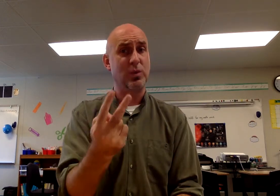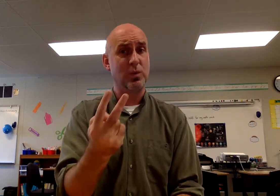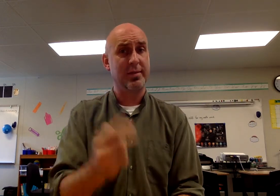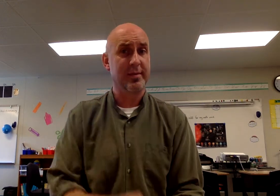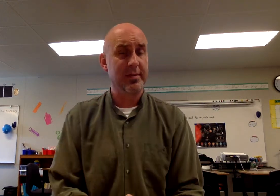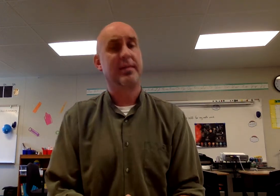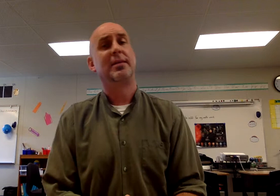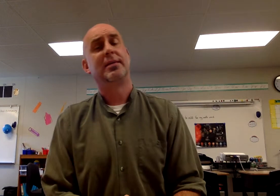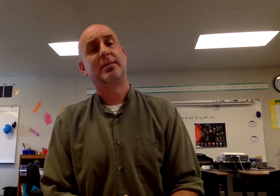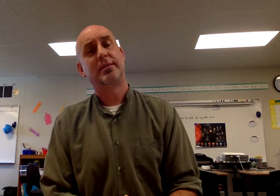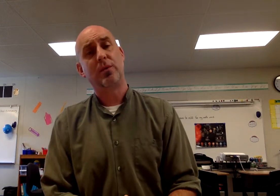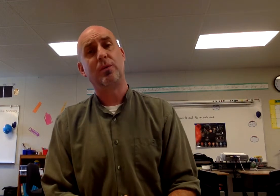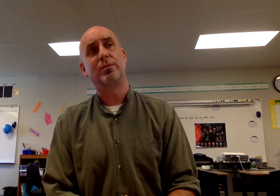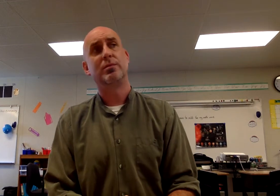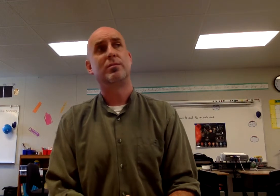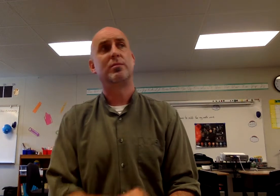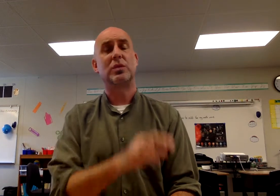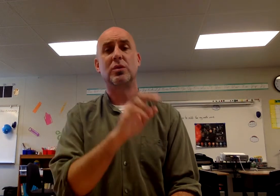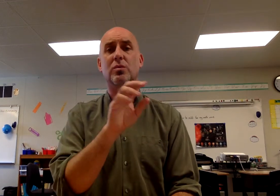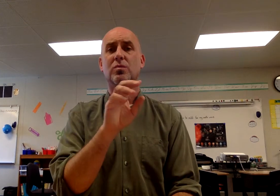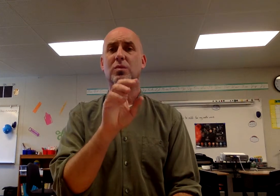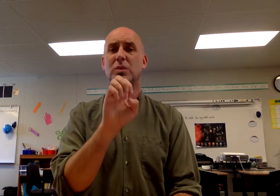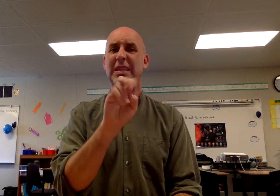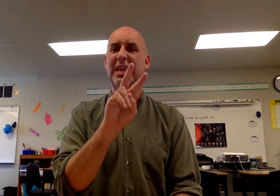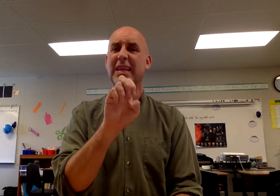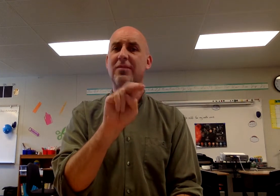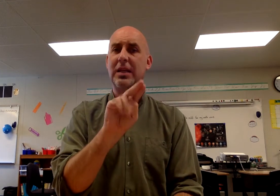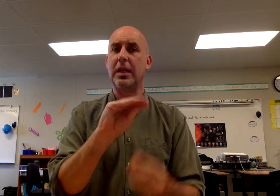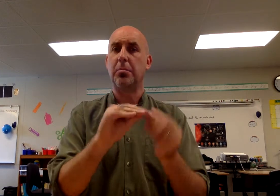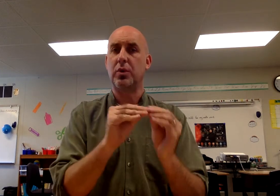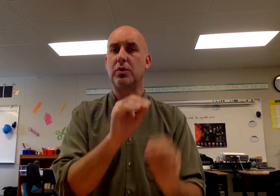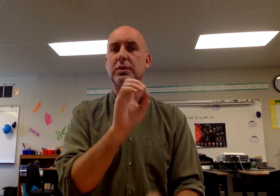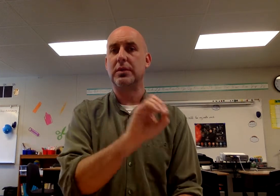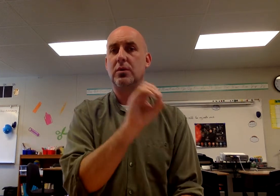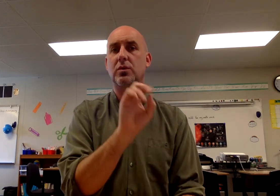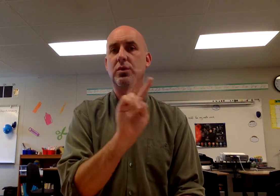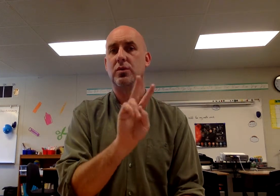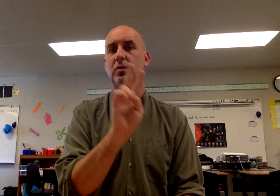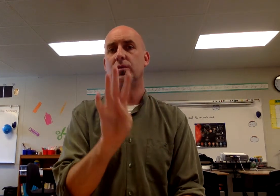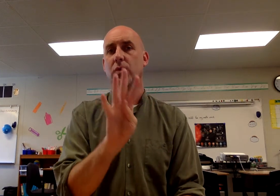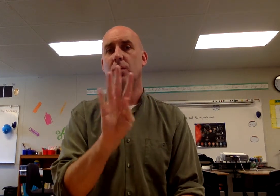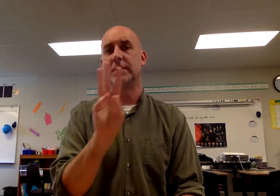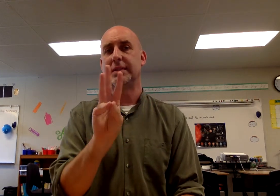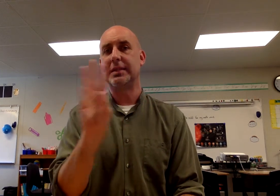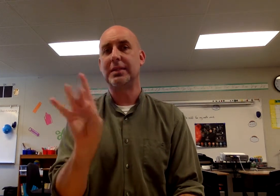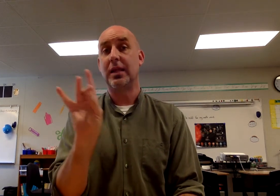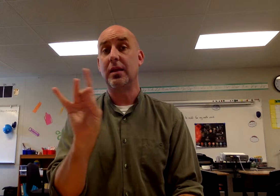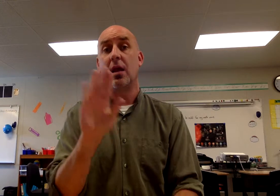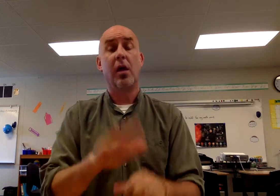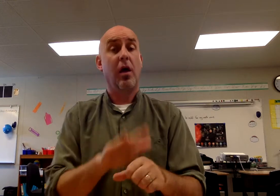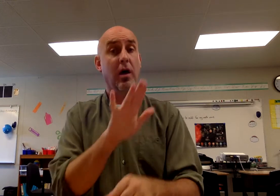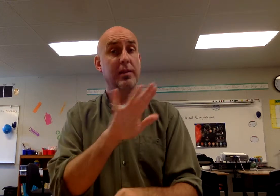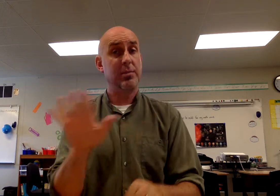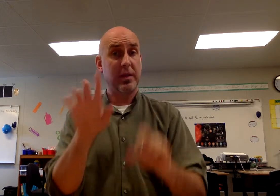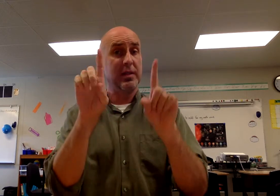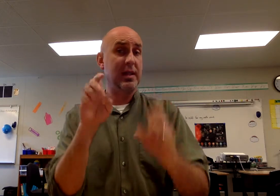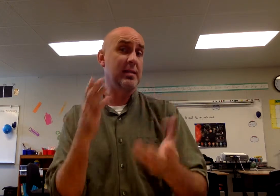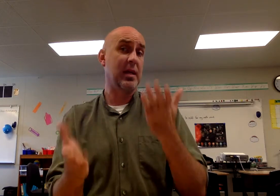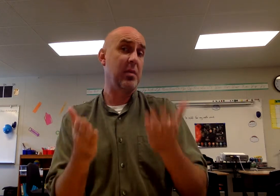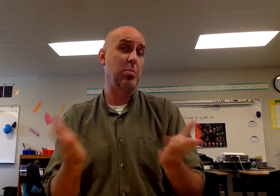2s. So, say even numbers 0, 2, 4, 6, 8. On the spelling test, I may